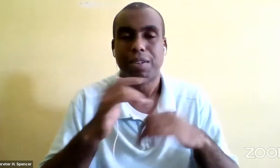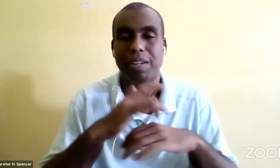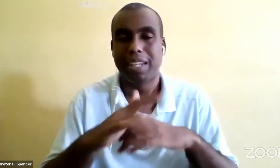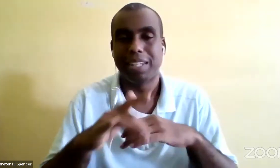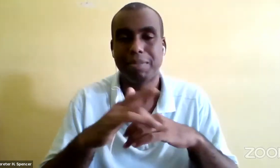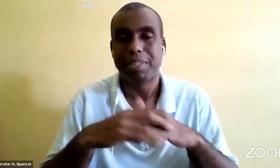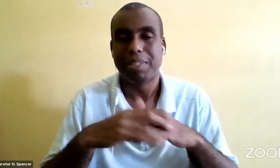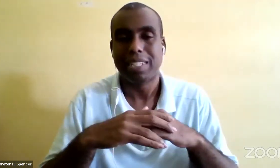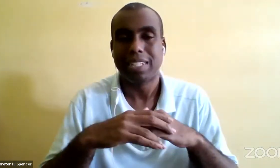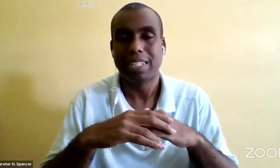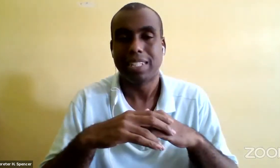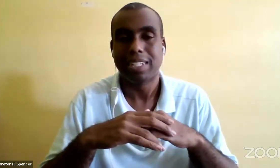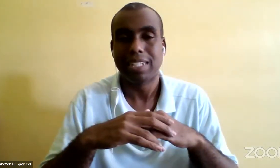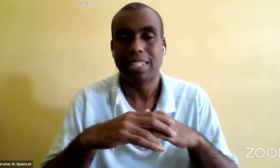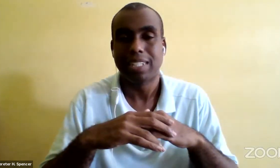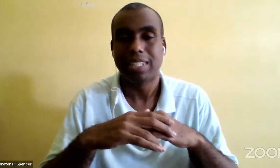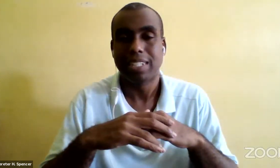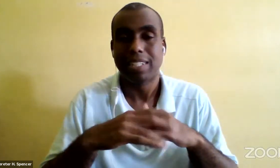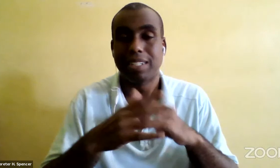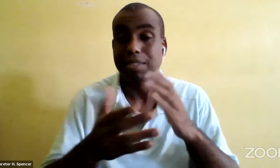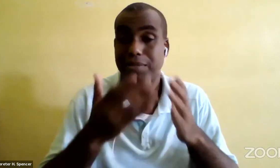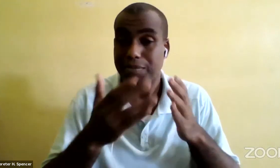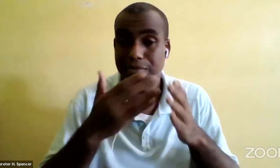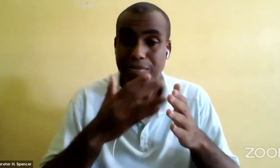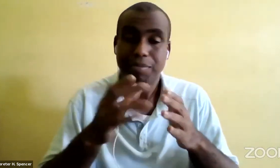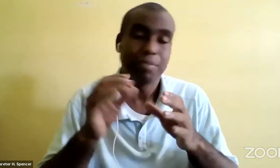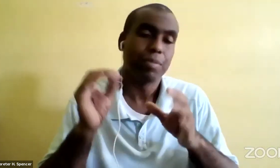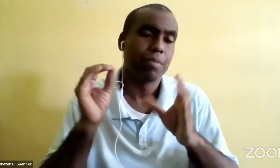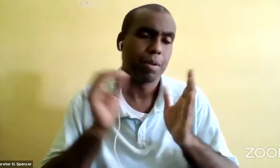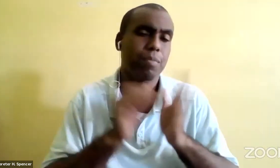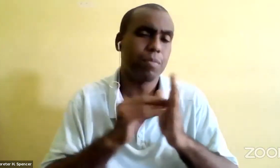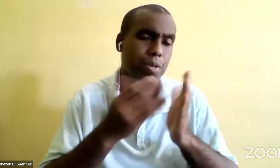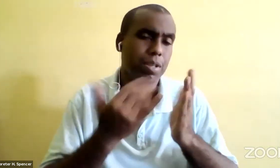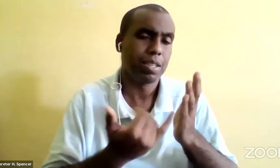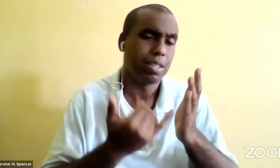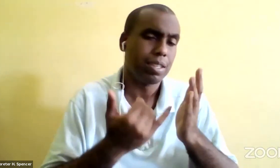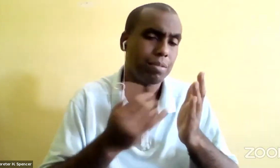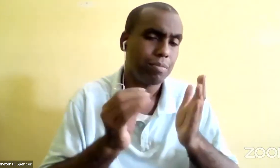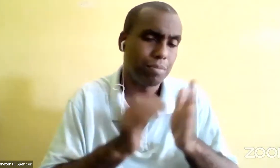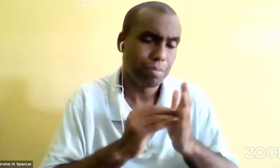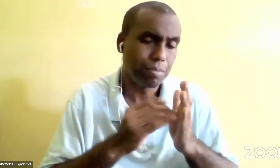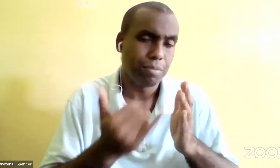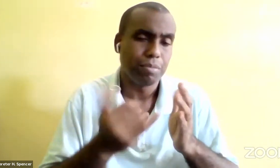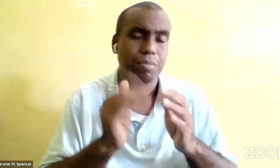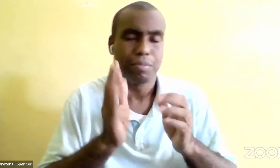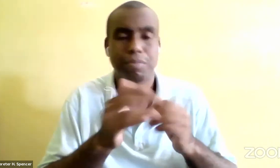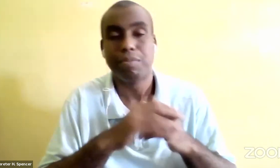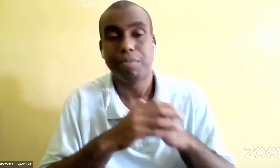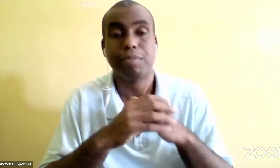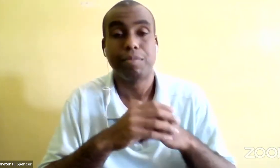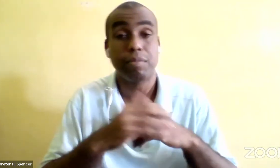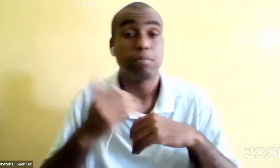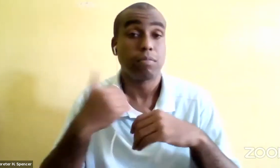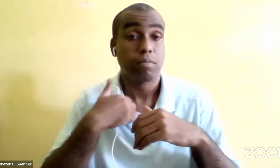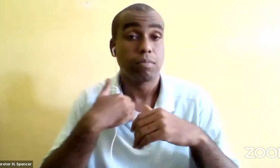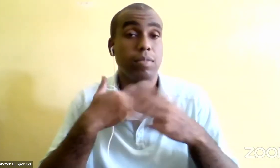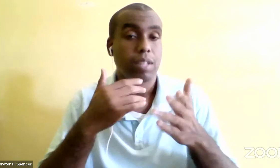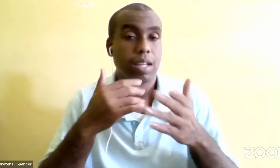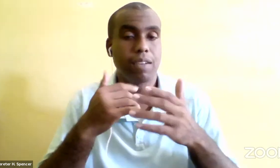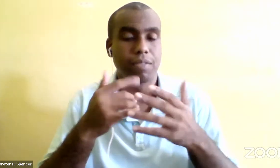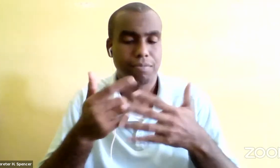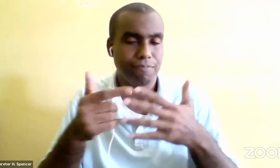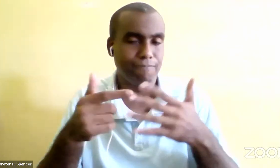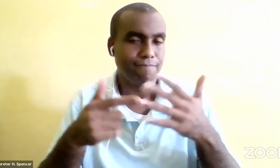maybe let me at least put that on right now. So there's a whole bunch of things. So the next thing I should